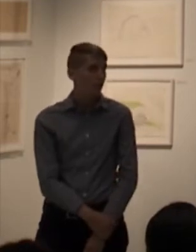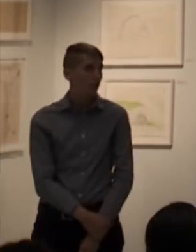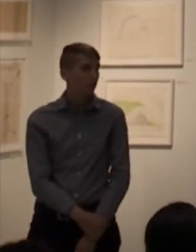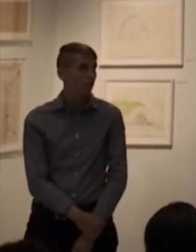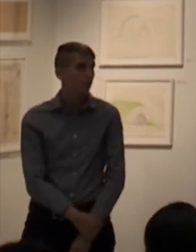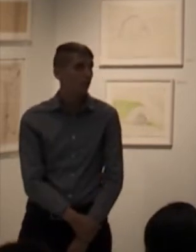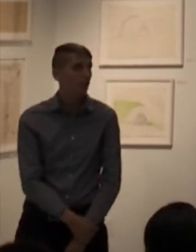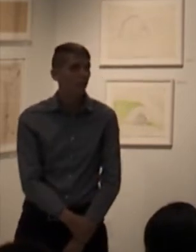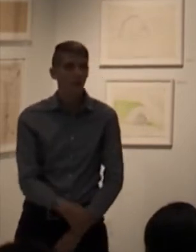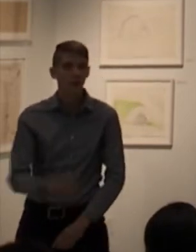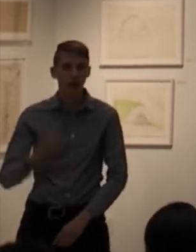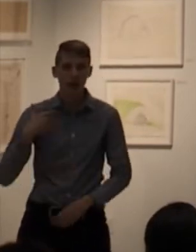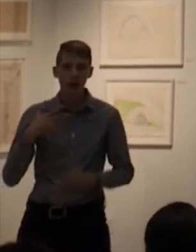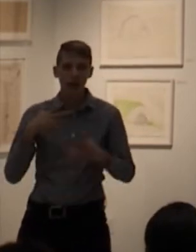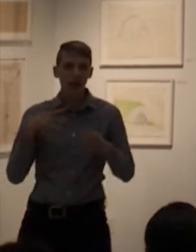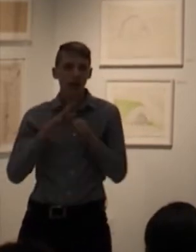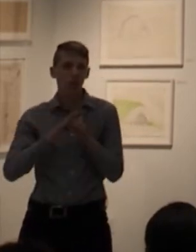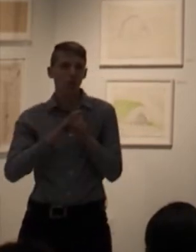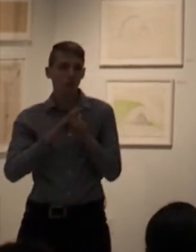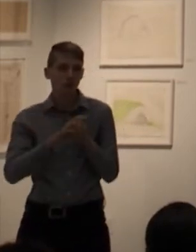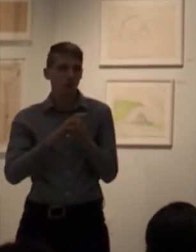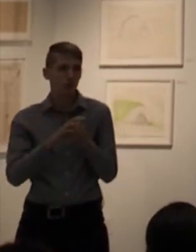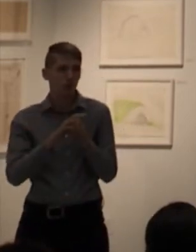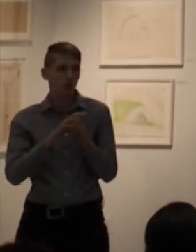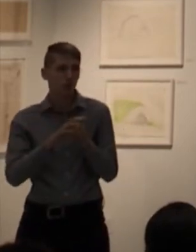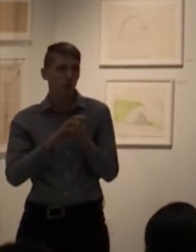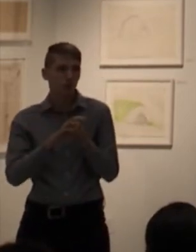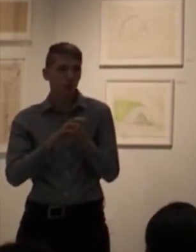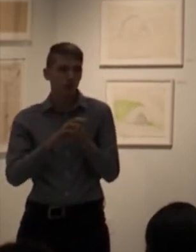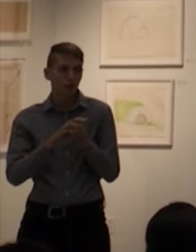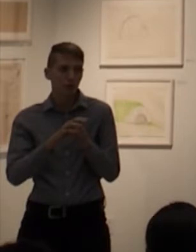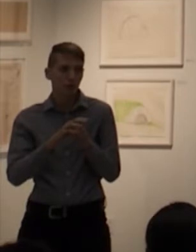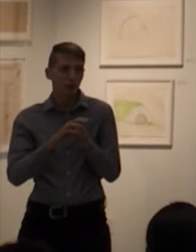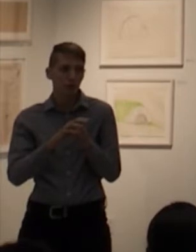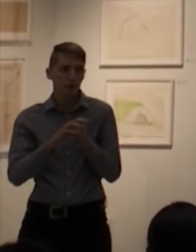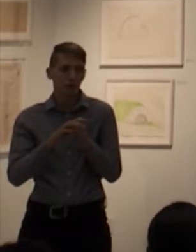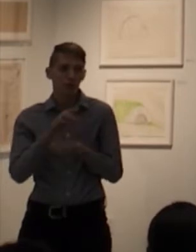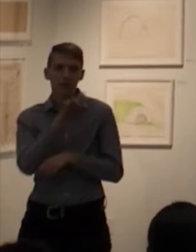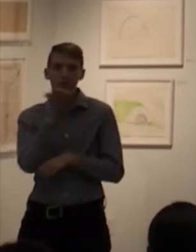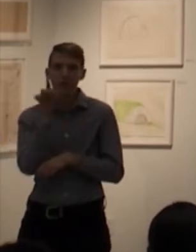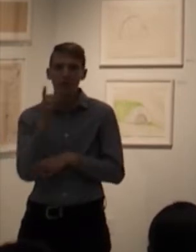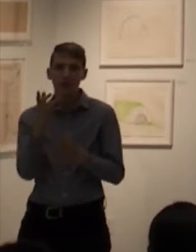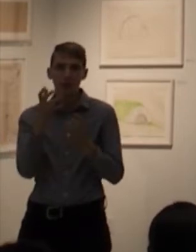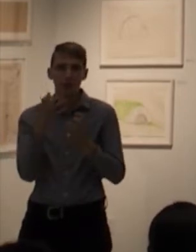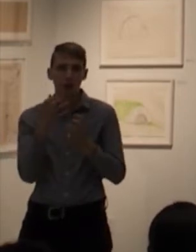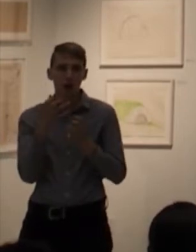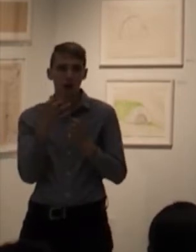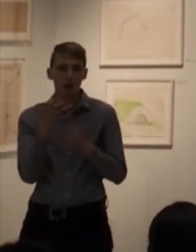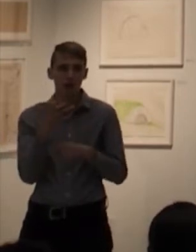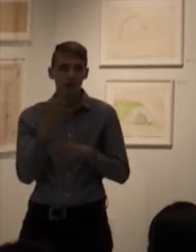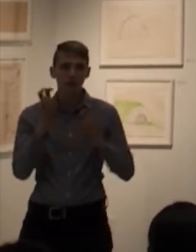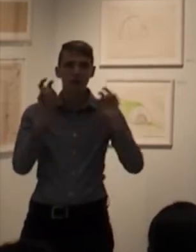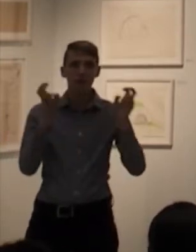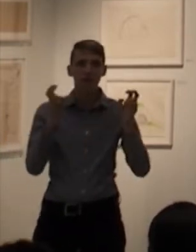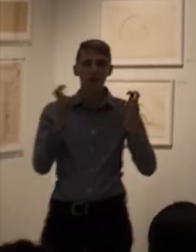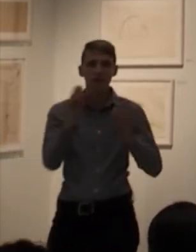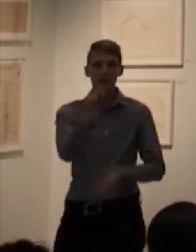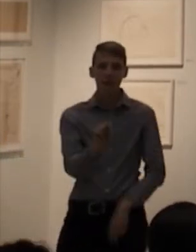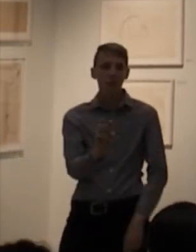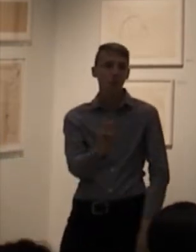had a lot of pressure from our representatives one year that we should be coming out with, quote, Southwest